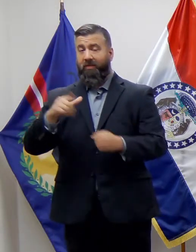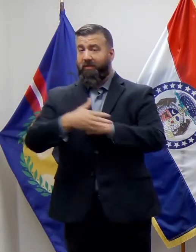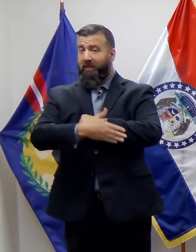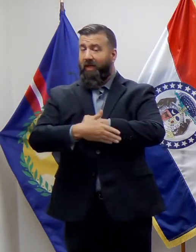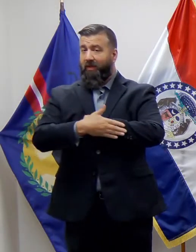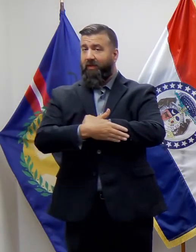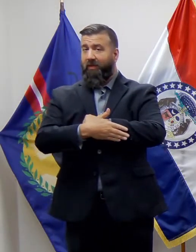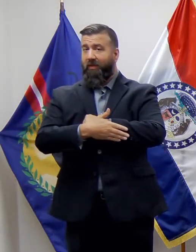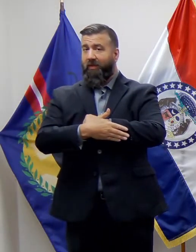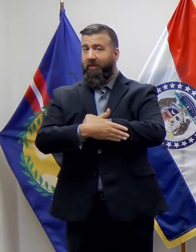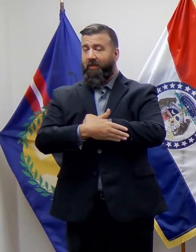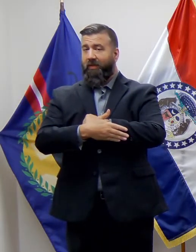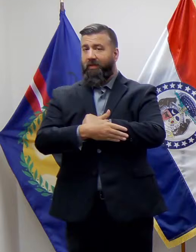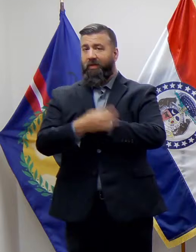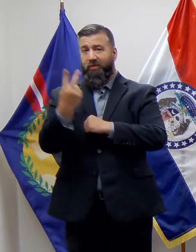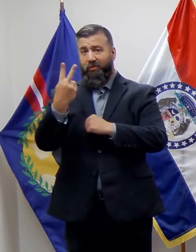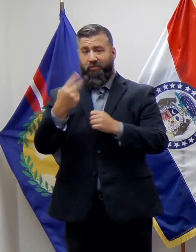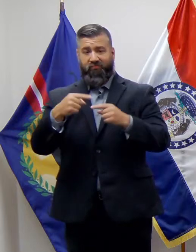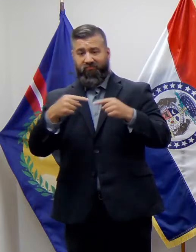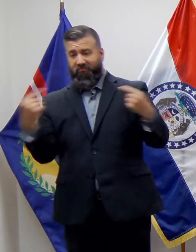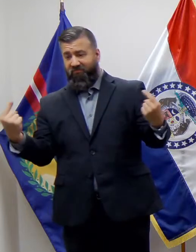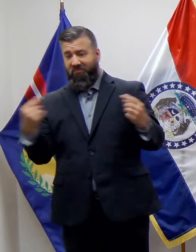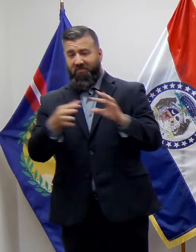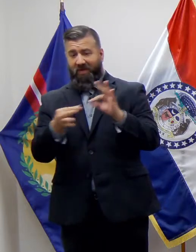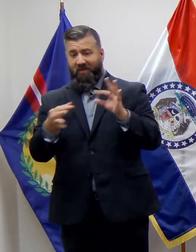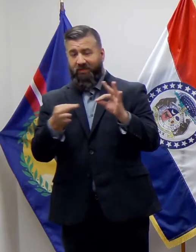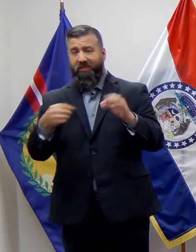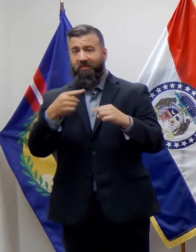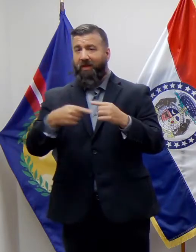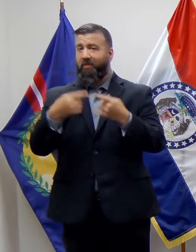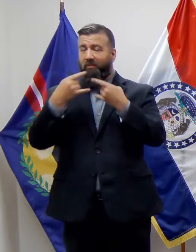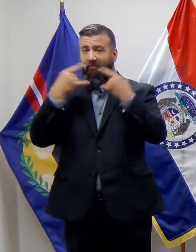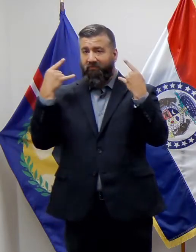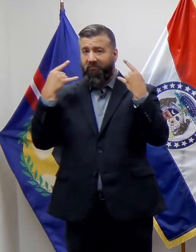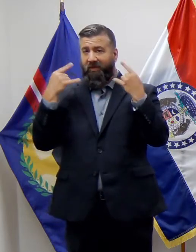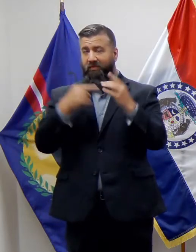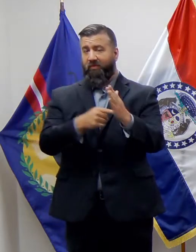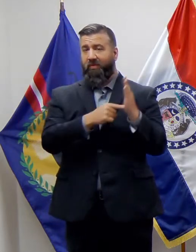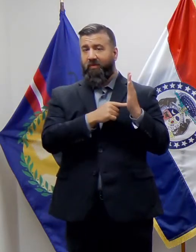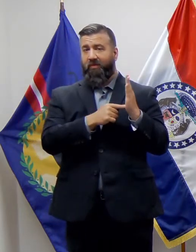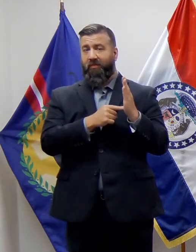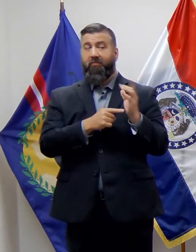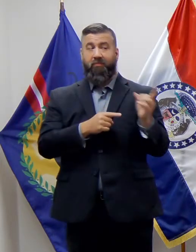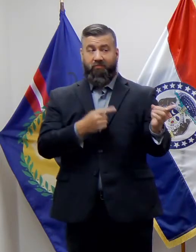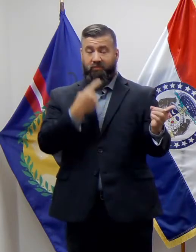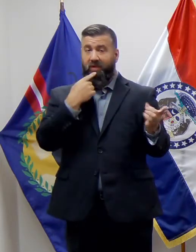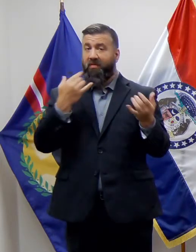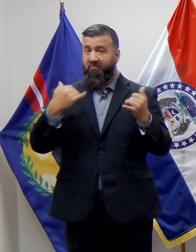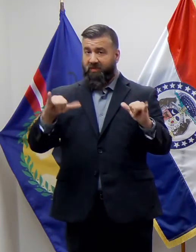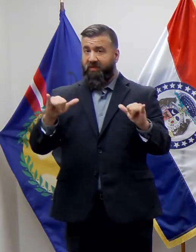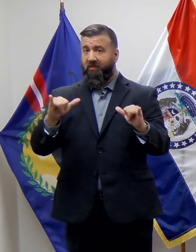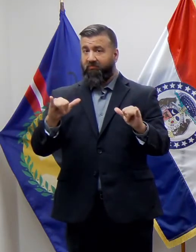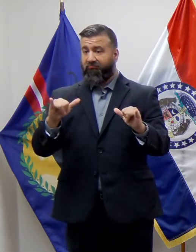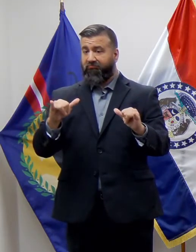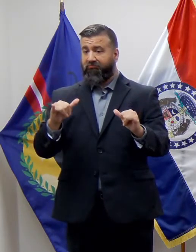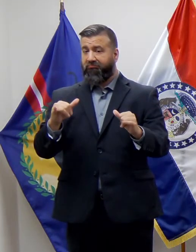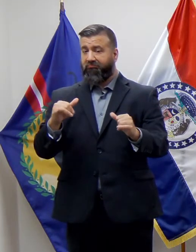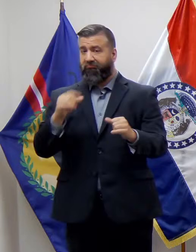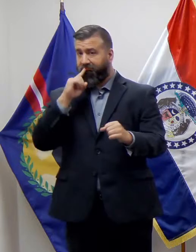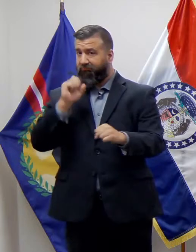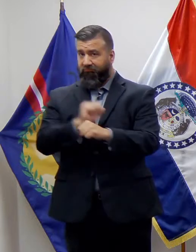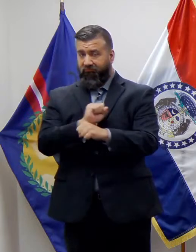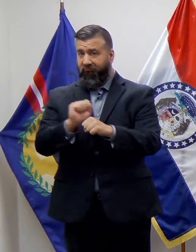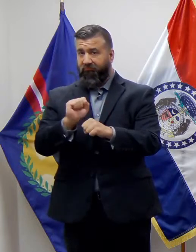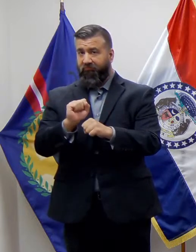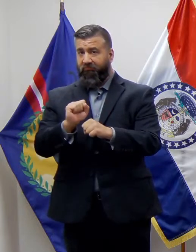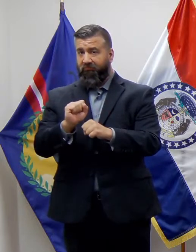two polar opposite messages about the mask mandate at this point. You're just saying it is still in effect. Councilmember Fitch,